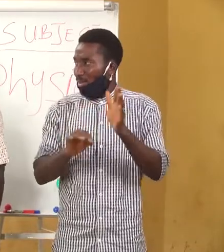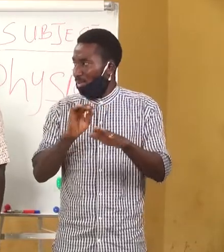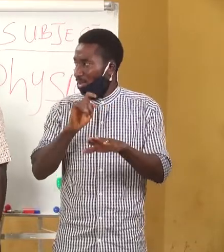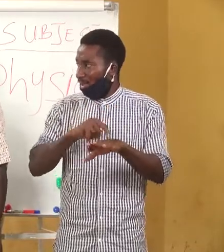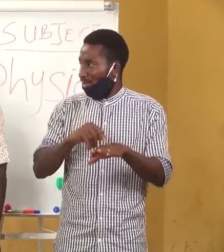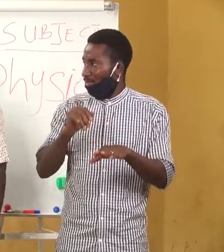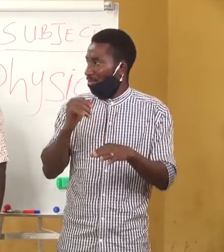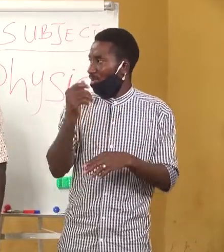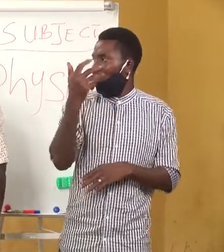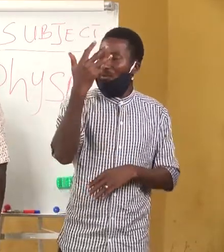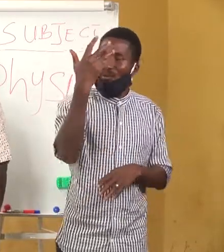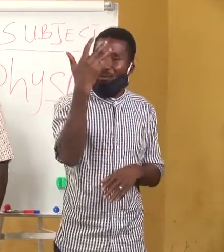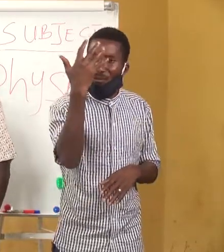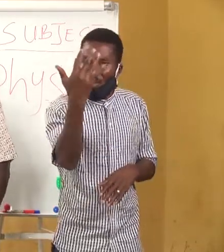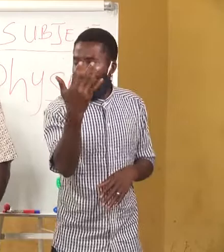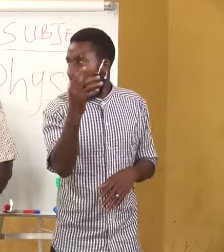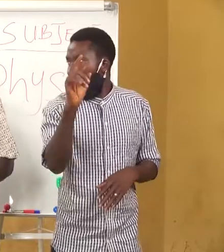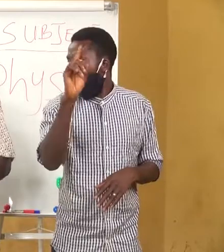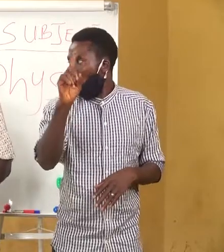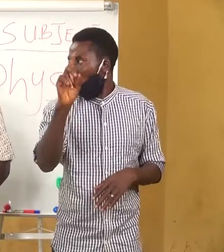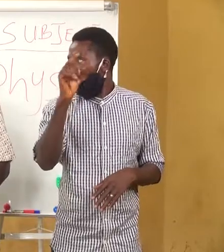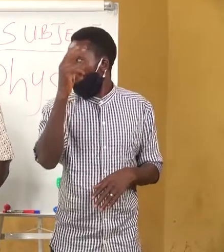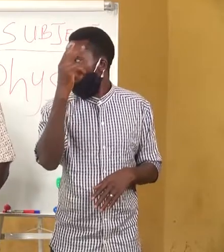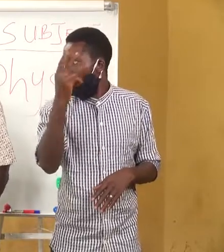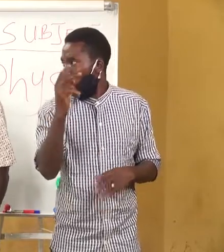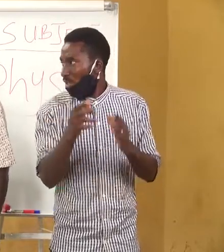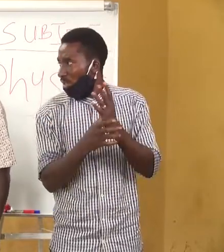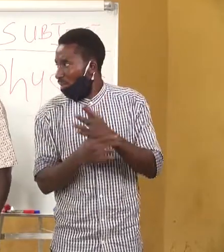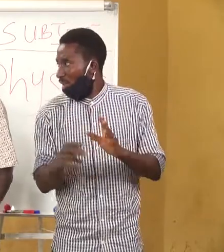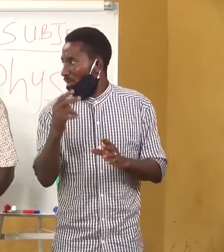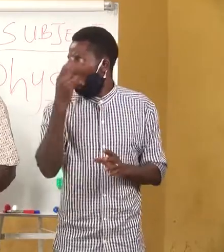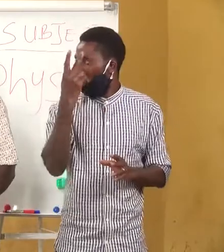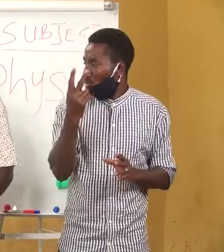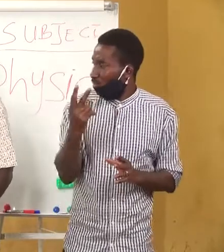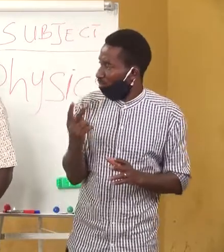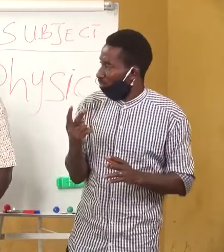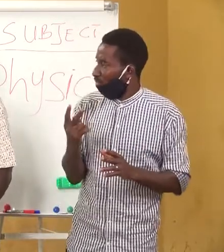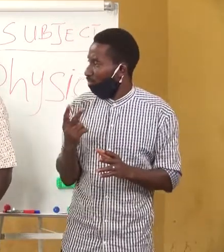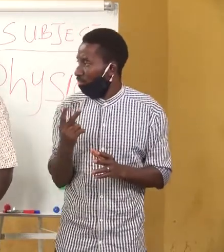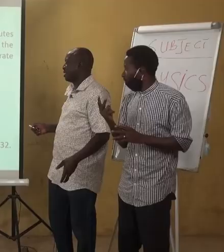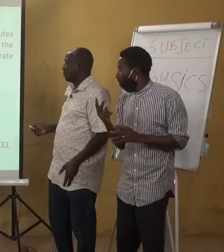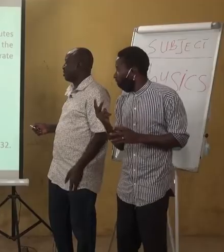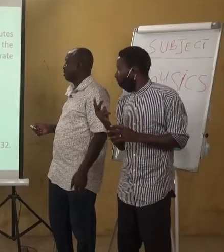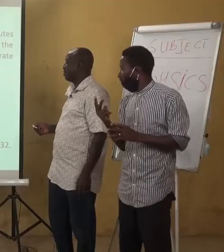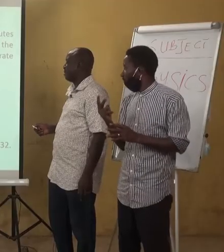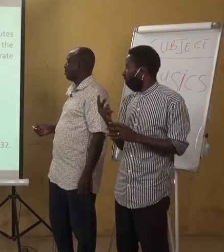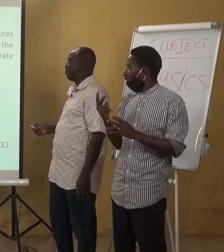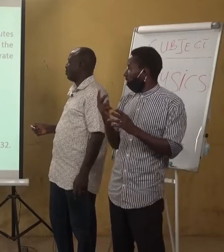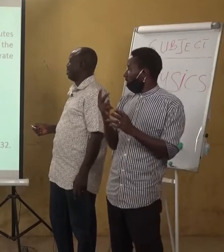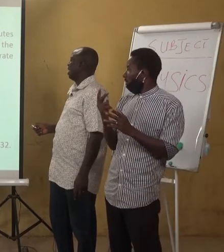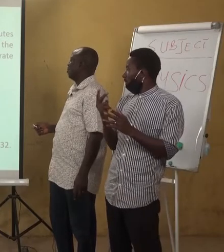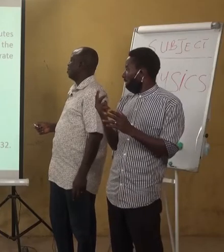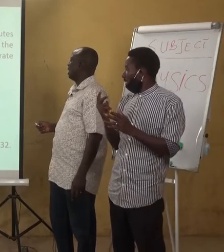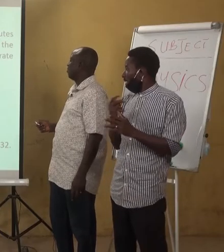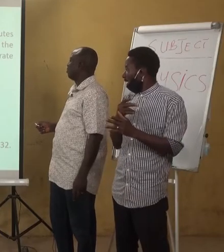which means 512 has decayed or disintegrated by half, which is 512 divided by